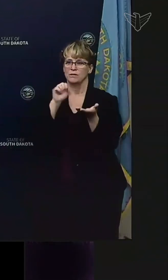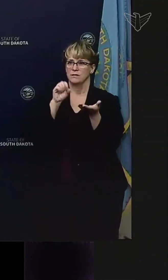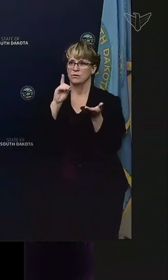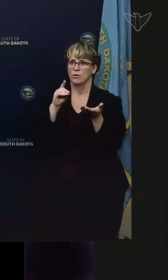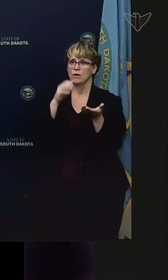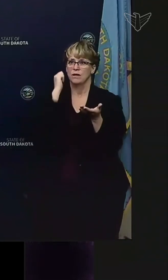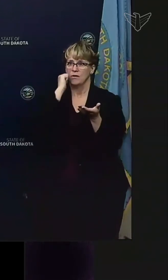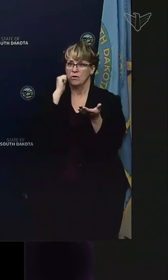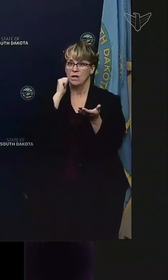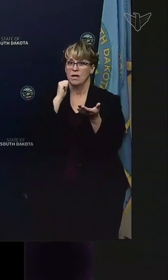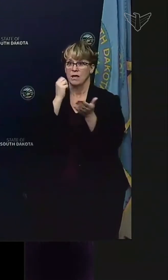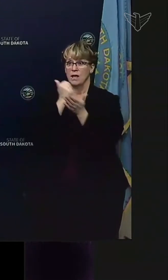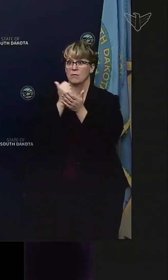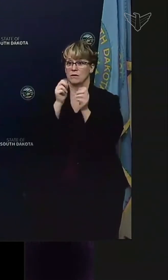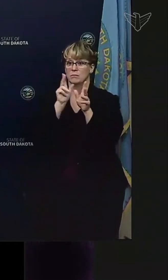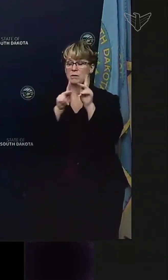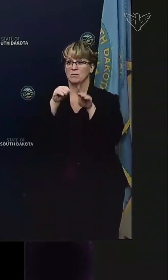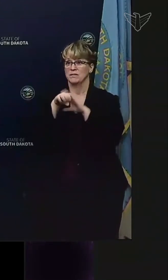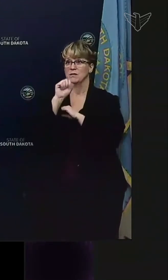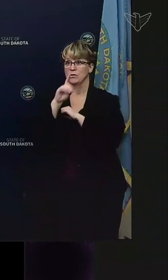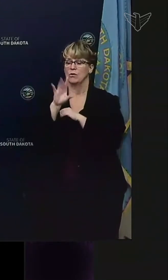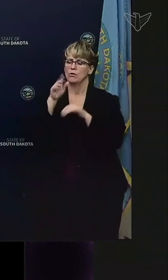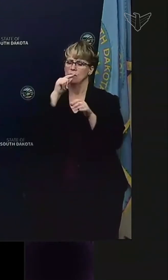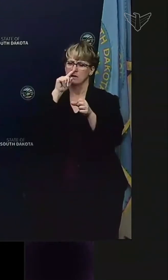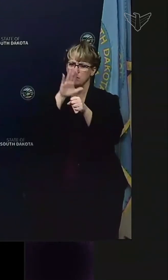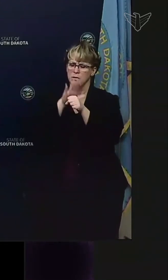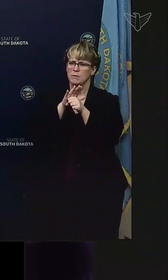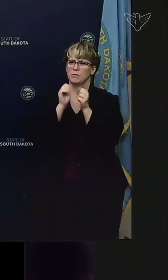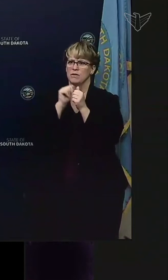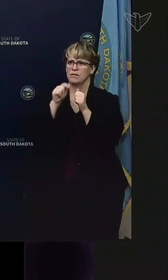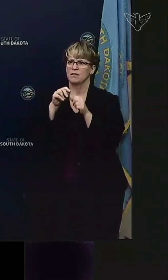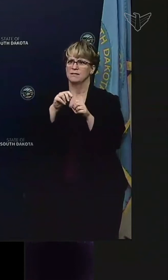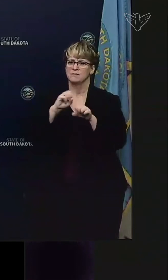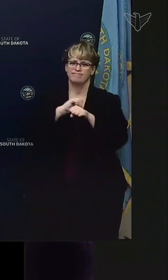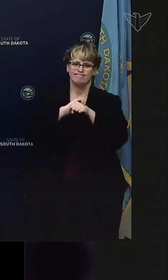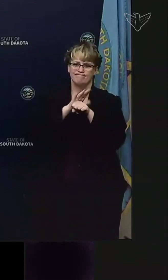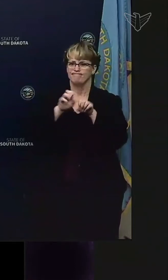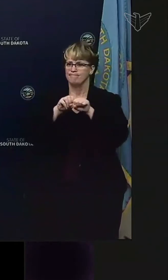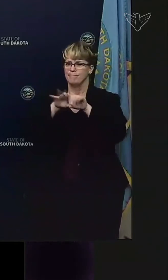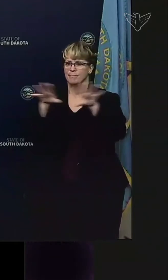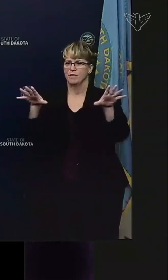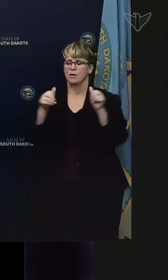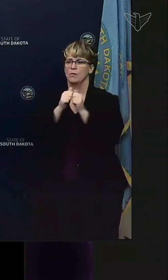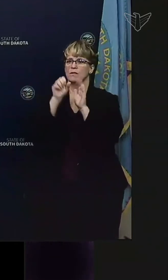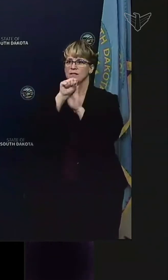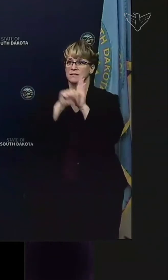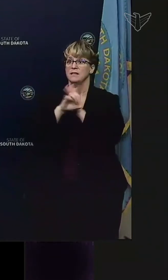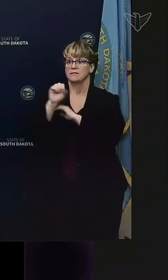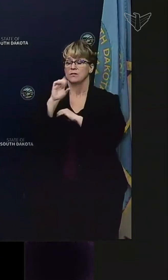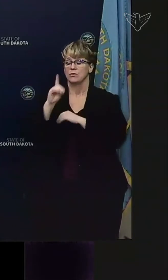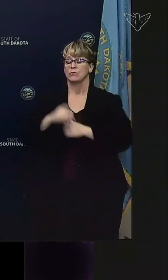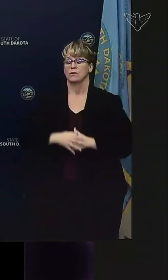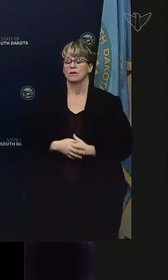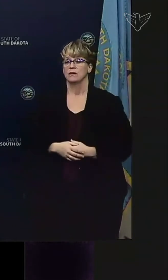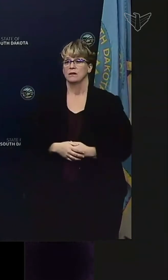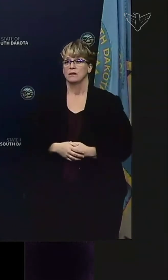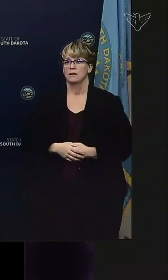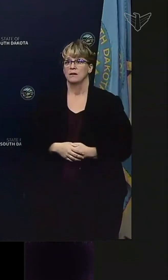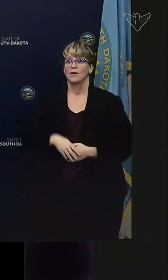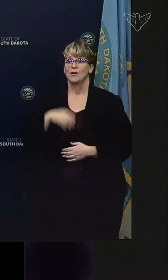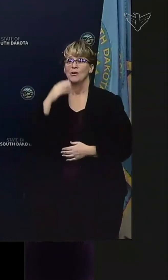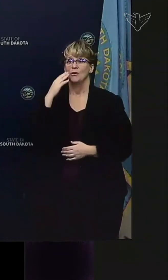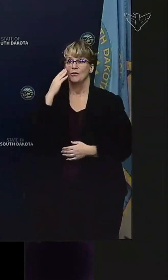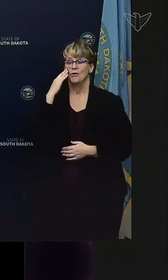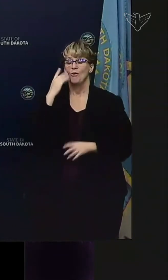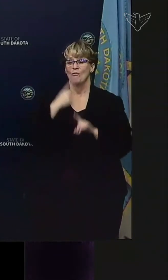for people across the state of South Dakota, and your commitment to continue to do that throughout this pandemic and the virus spread through the state of South Dakota. We just know